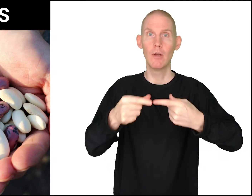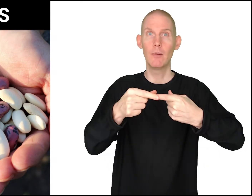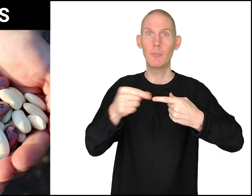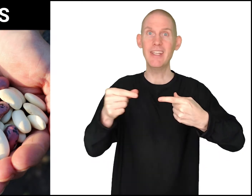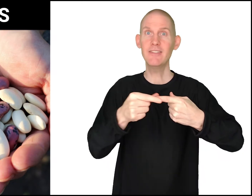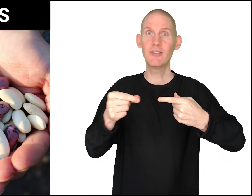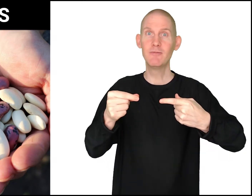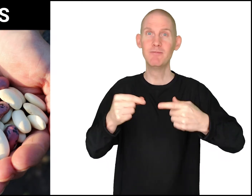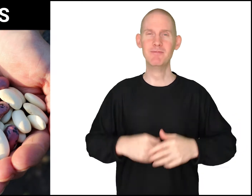Beans.